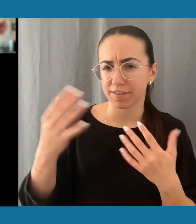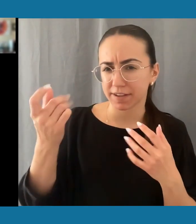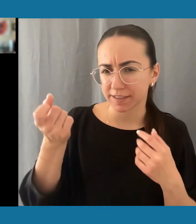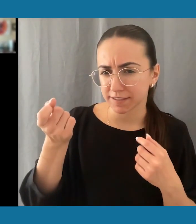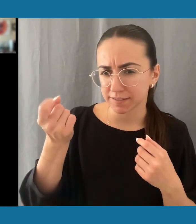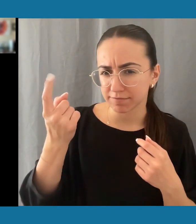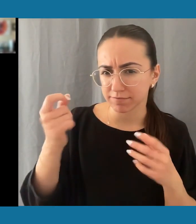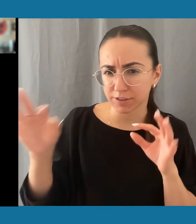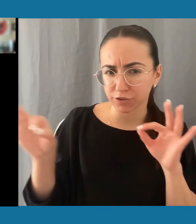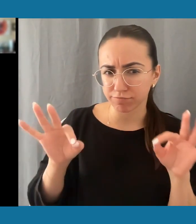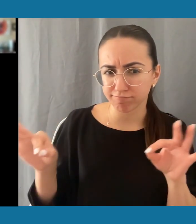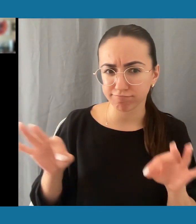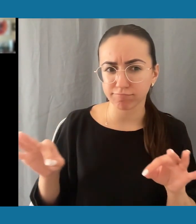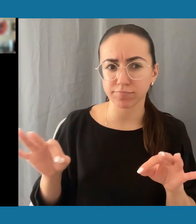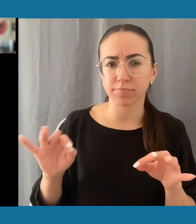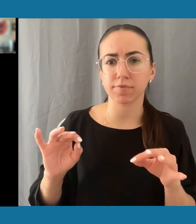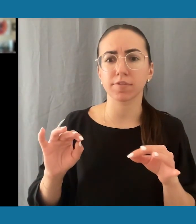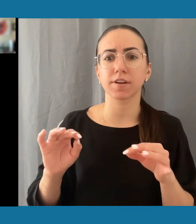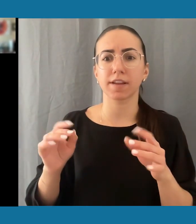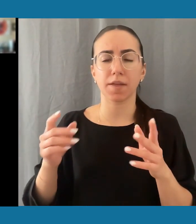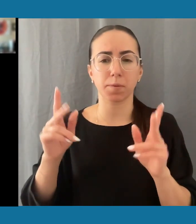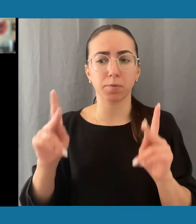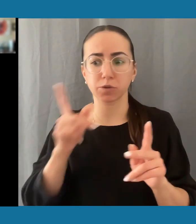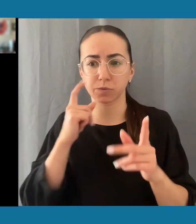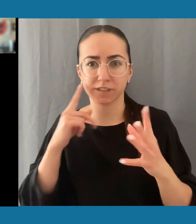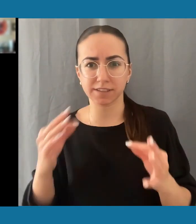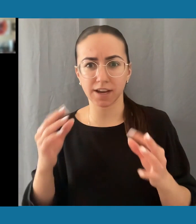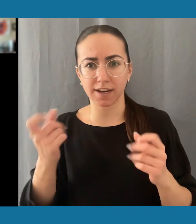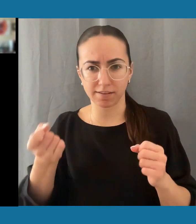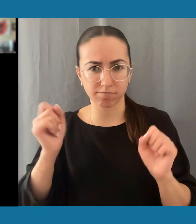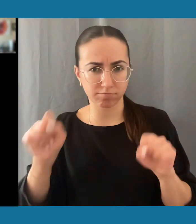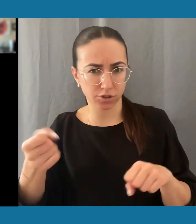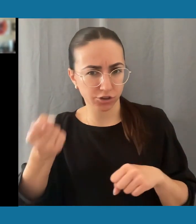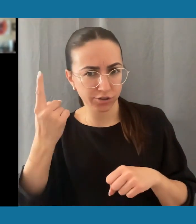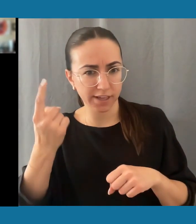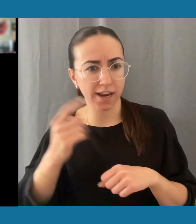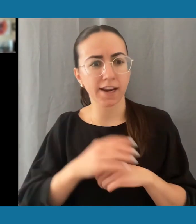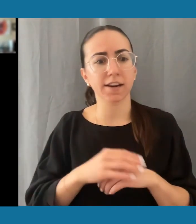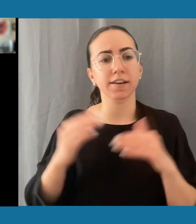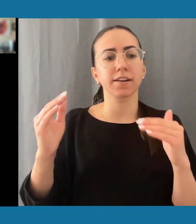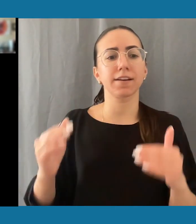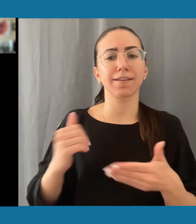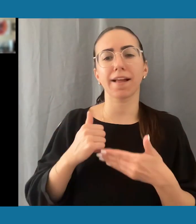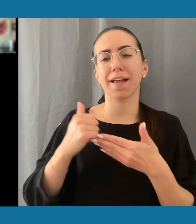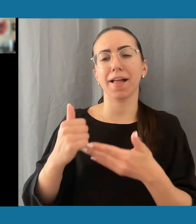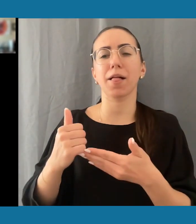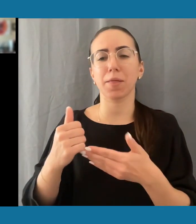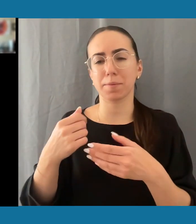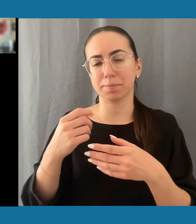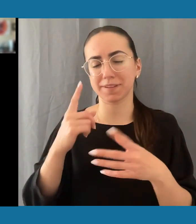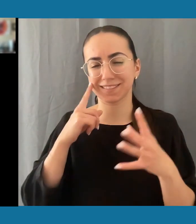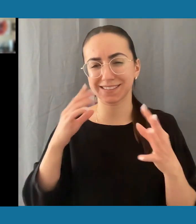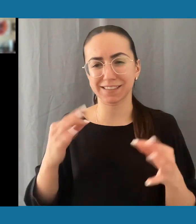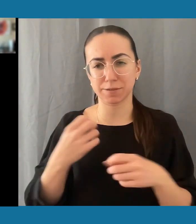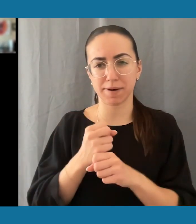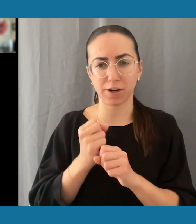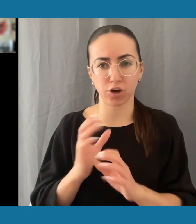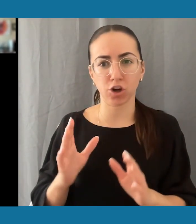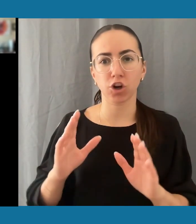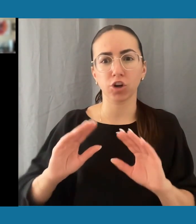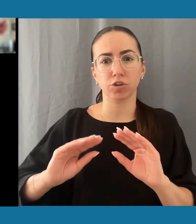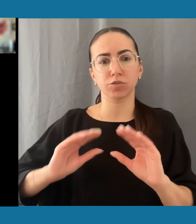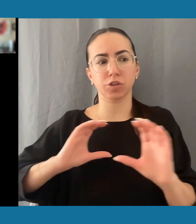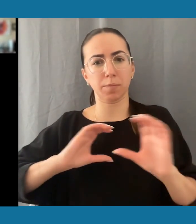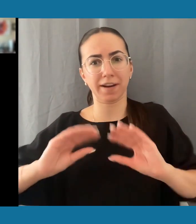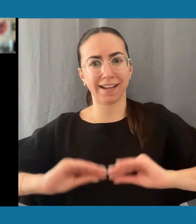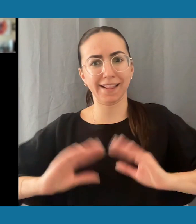can understand, and they help the decision maker communicate their decisions to others. The